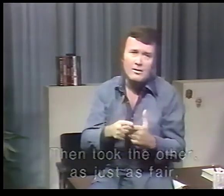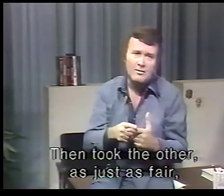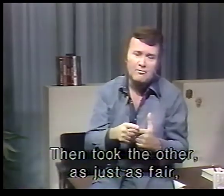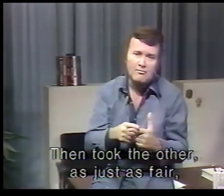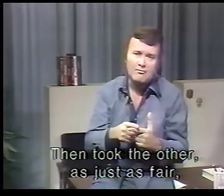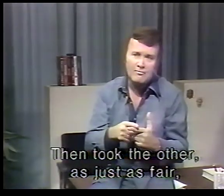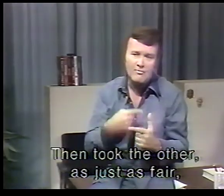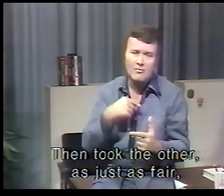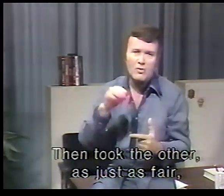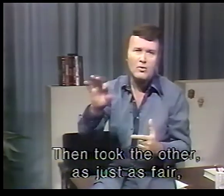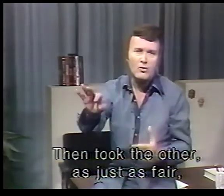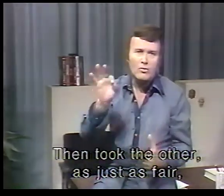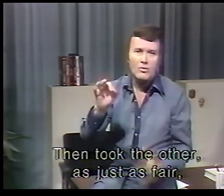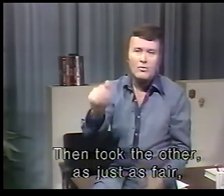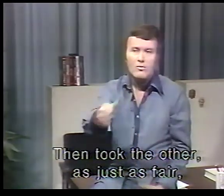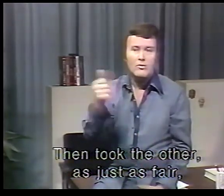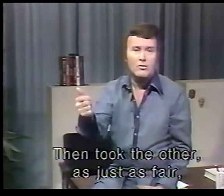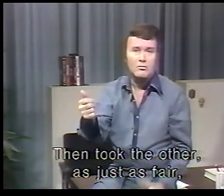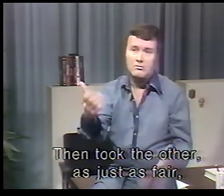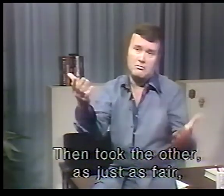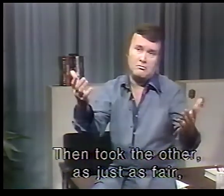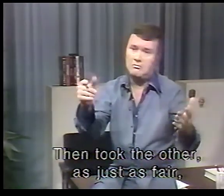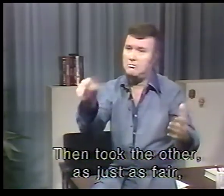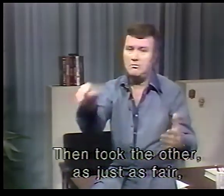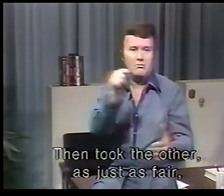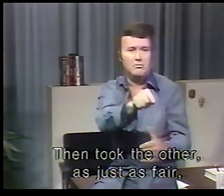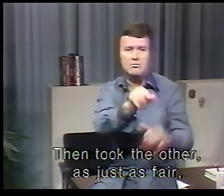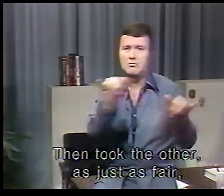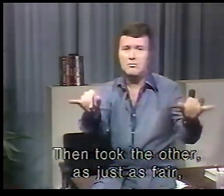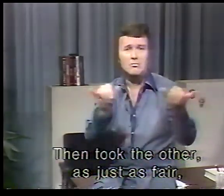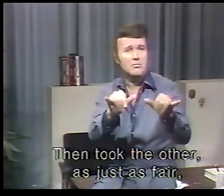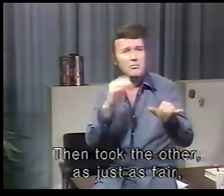Then took the other as just as fair.